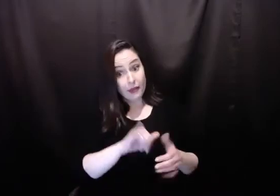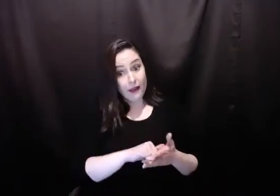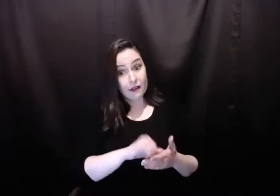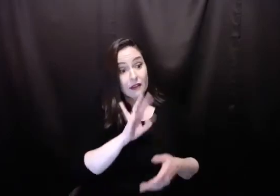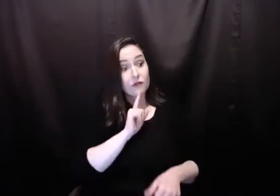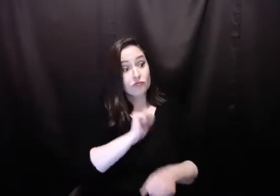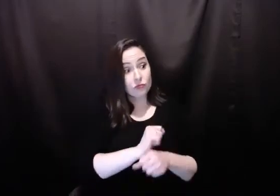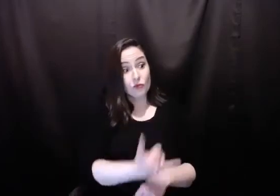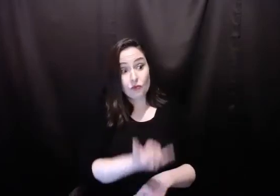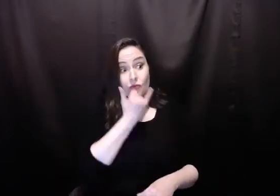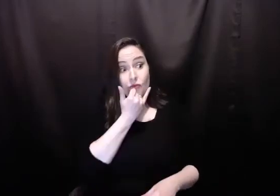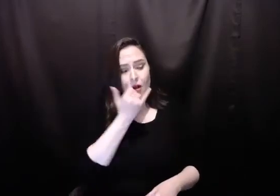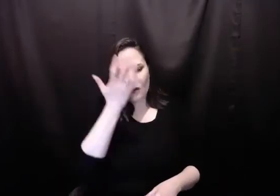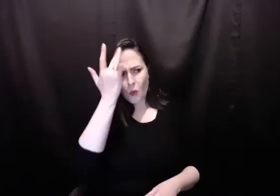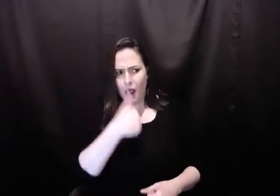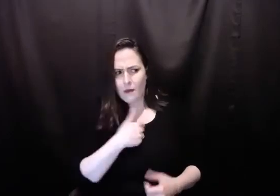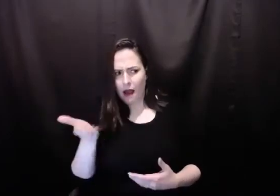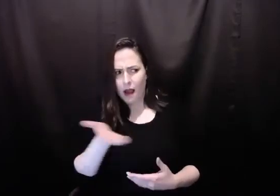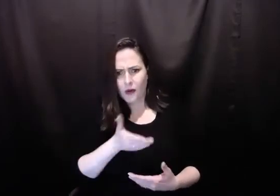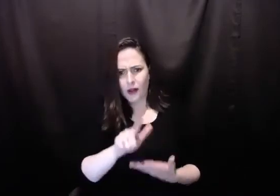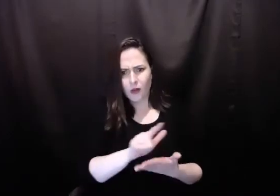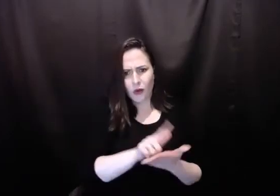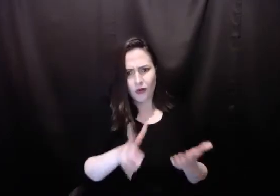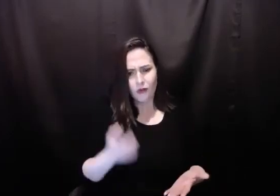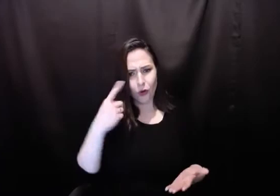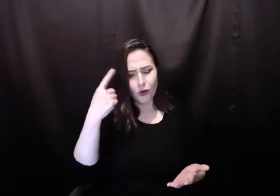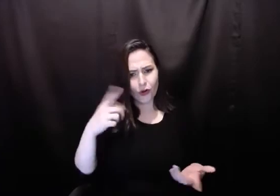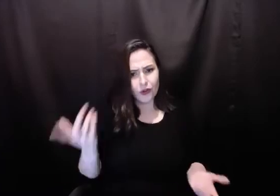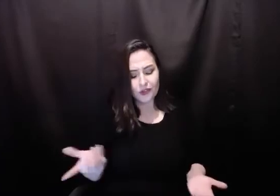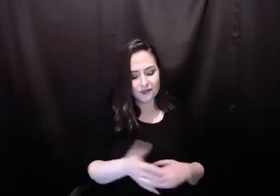court system, and I knew pretty much what the deal was going to be. I mean, they have